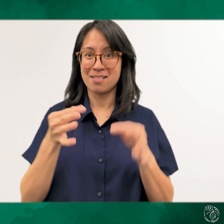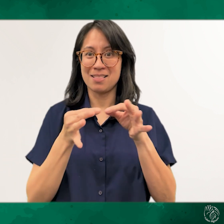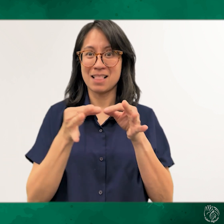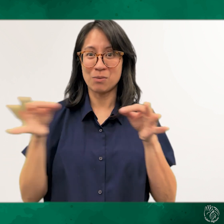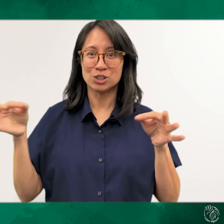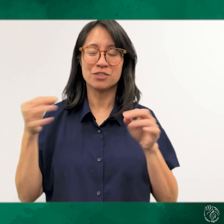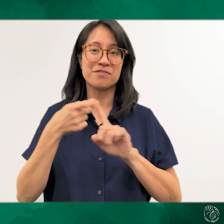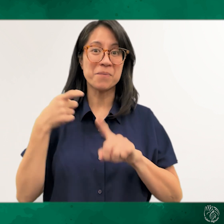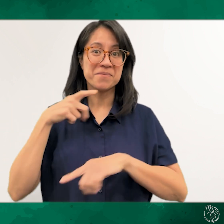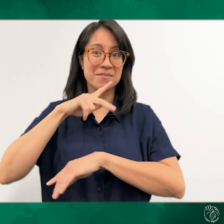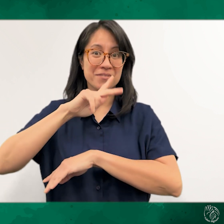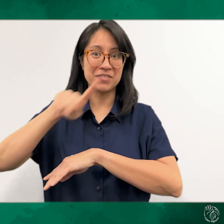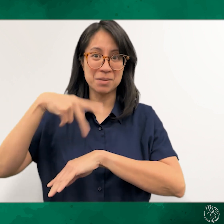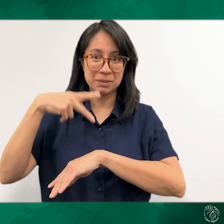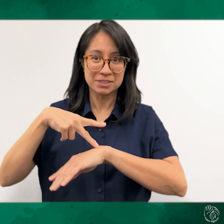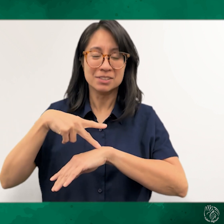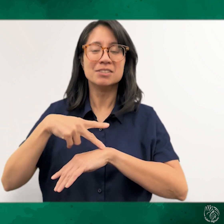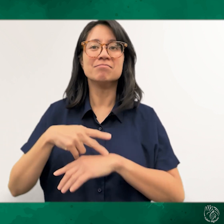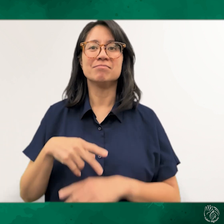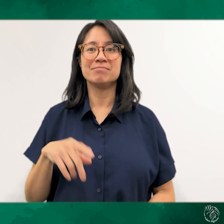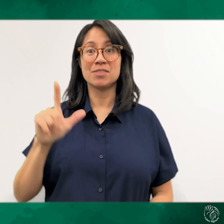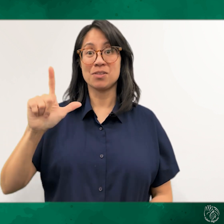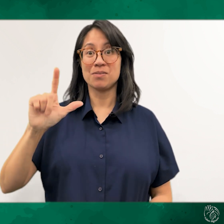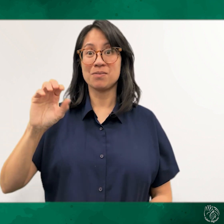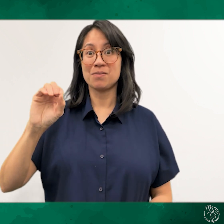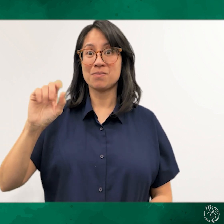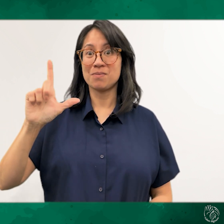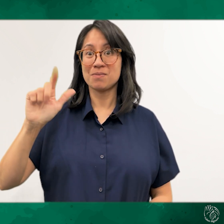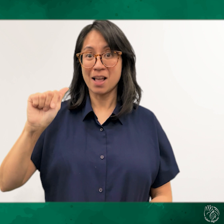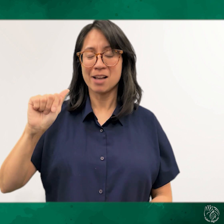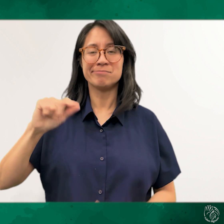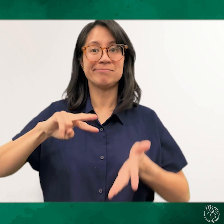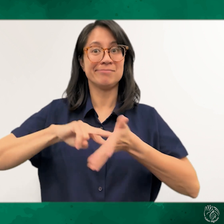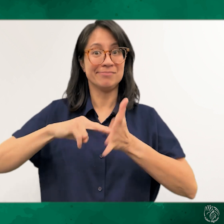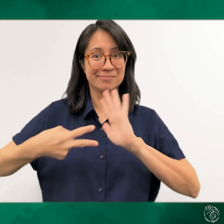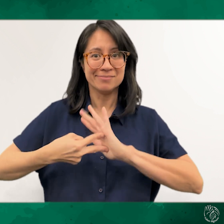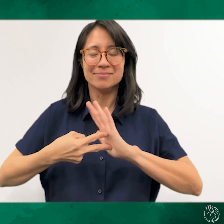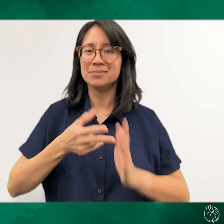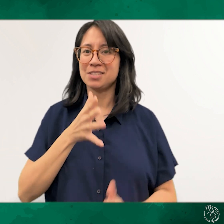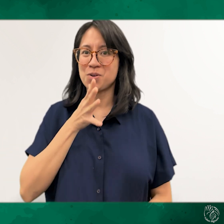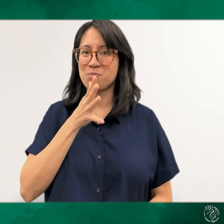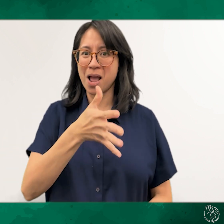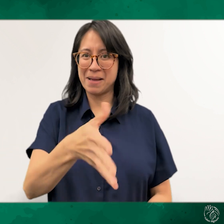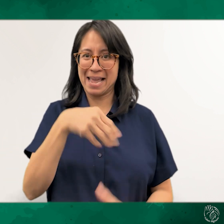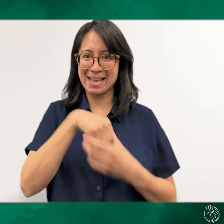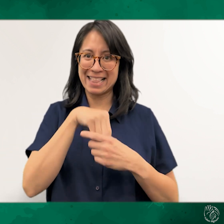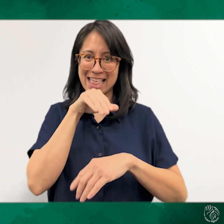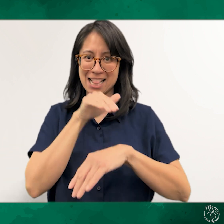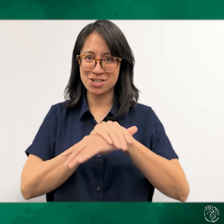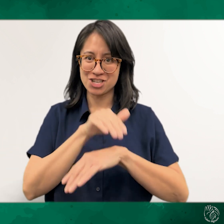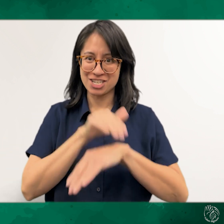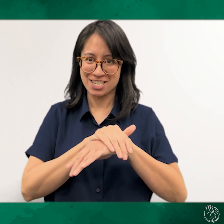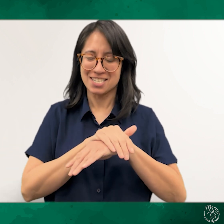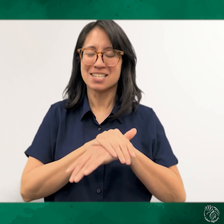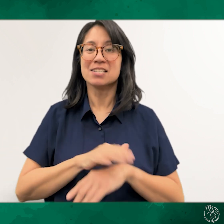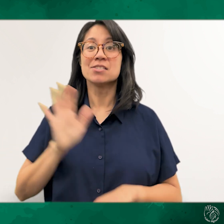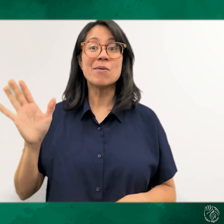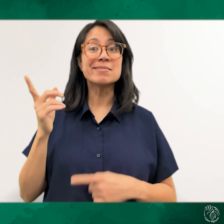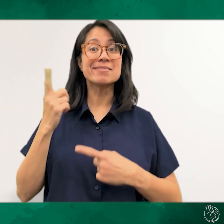the language from the Philippines. Lola means grandma in English. In